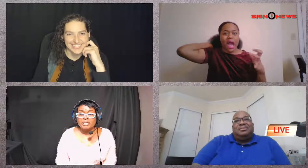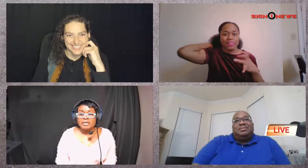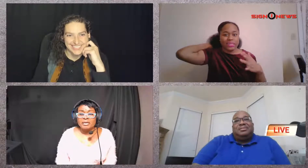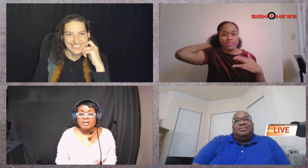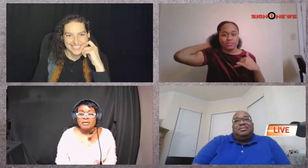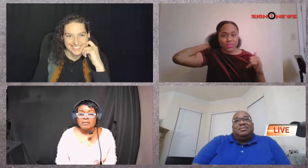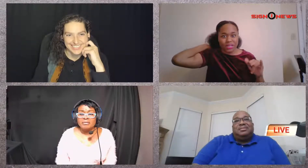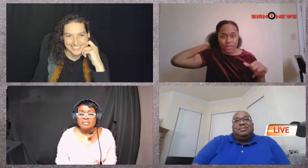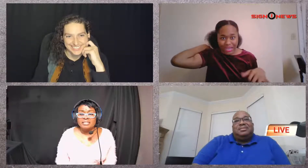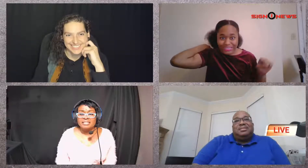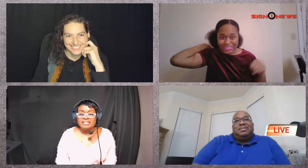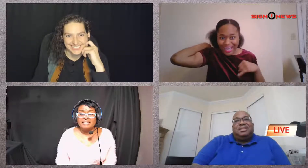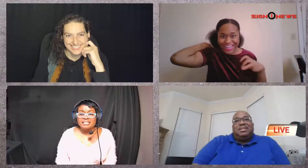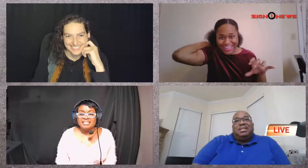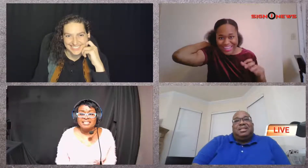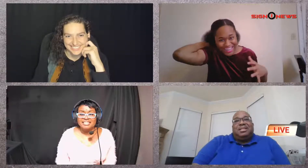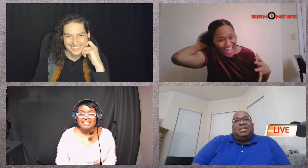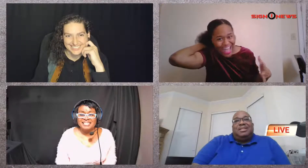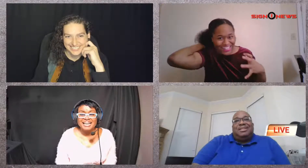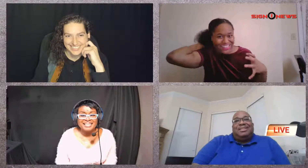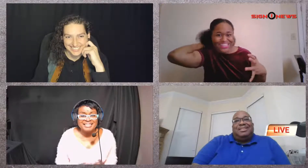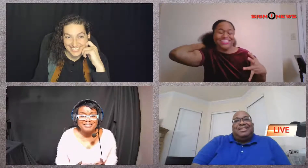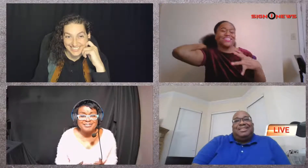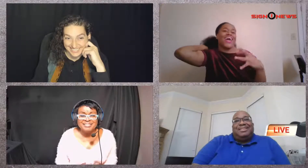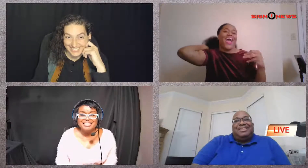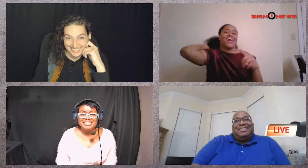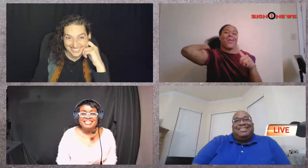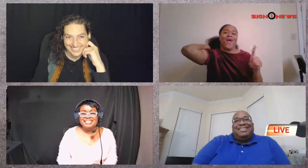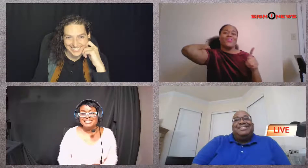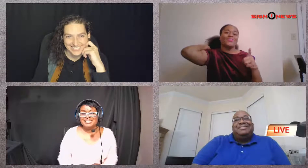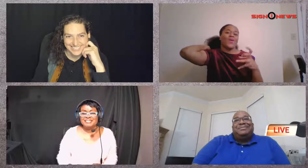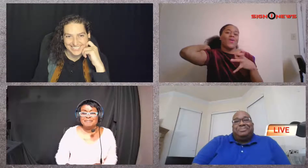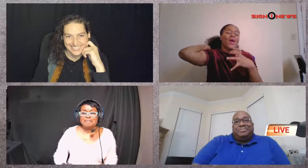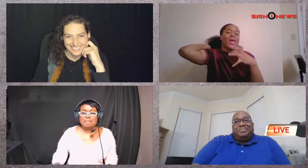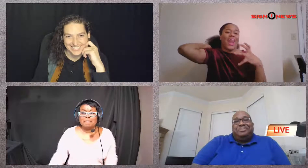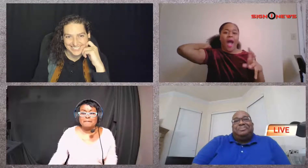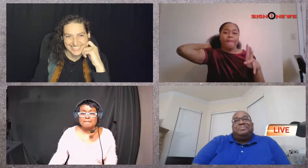And people are like, oh, I can do it.